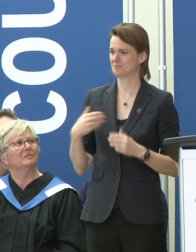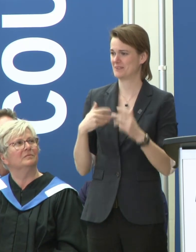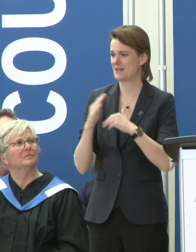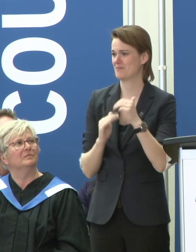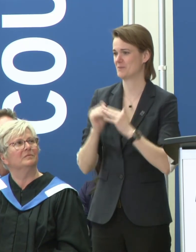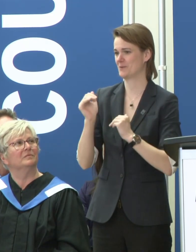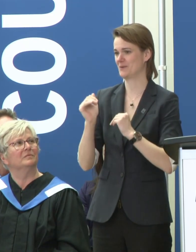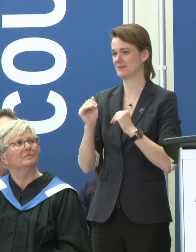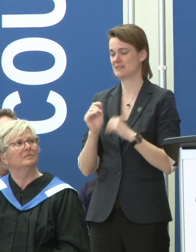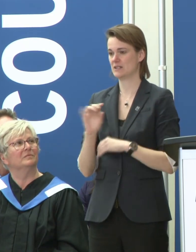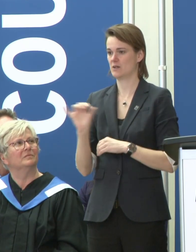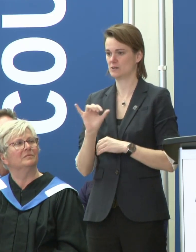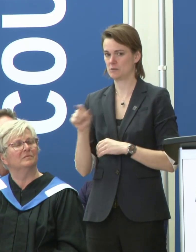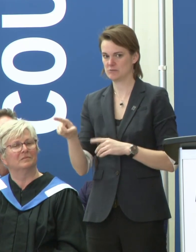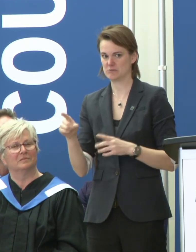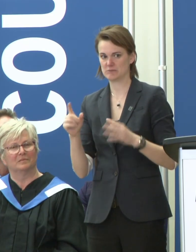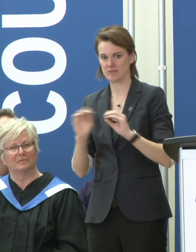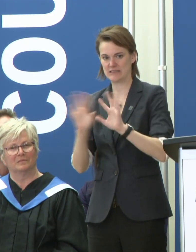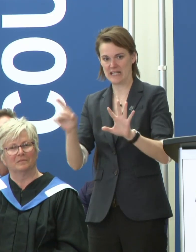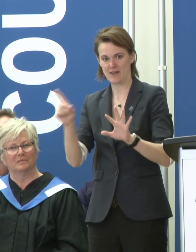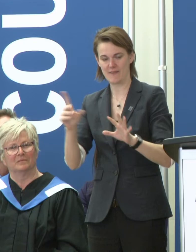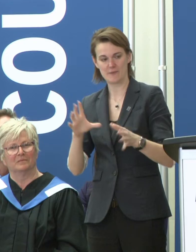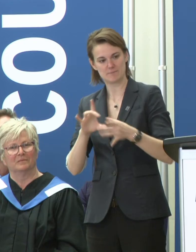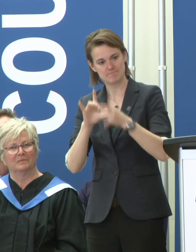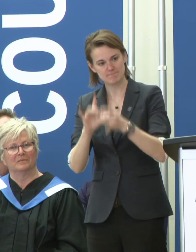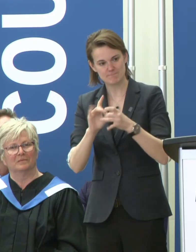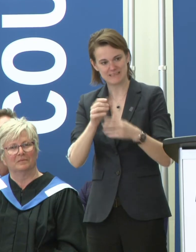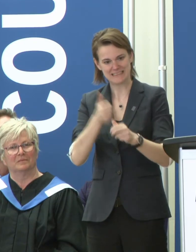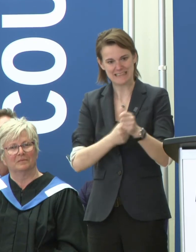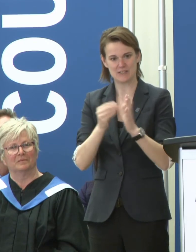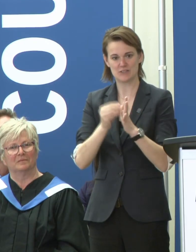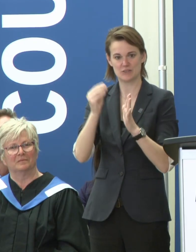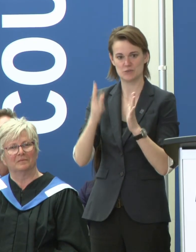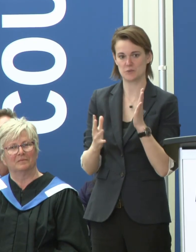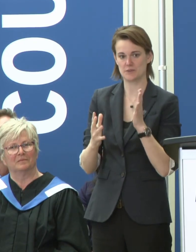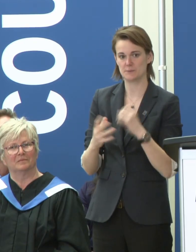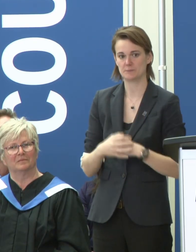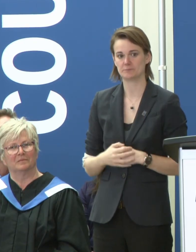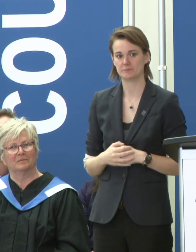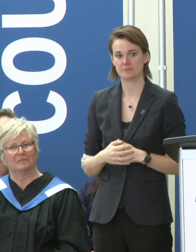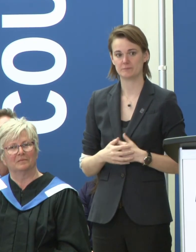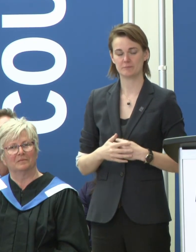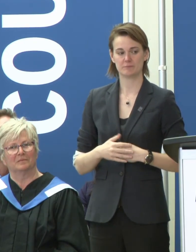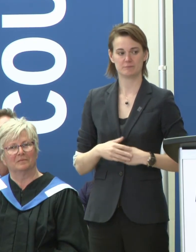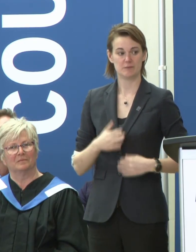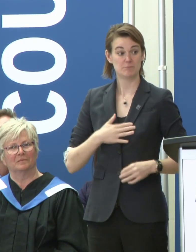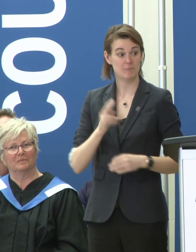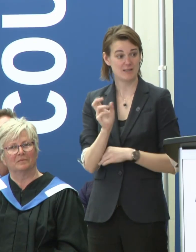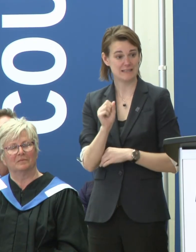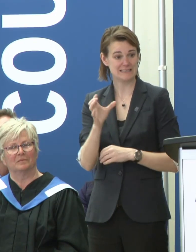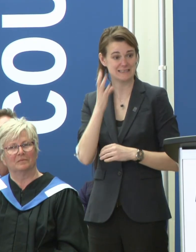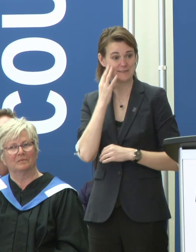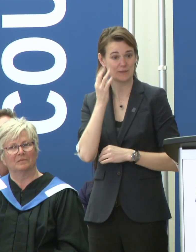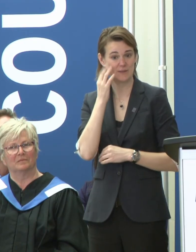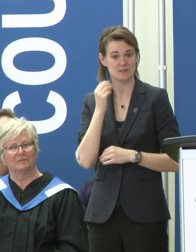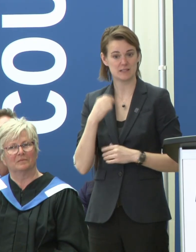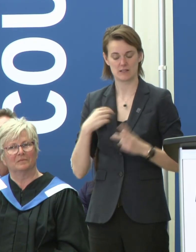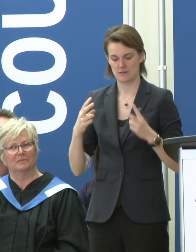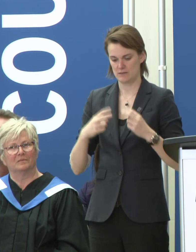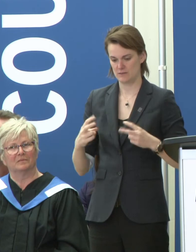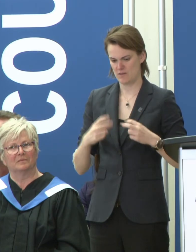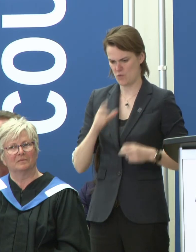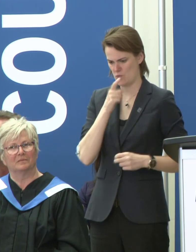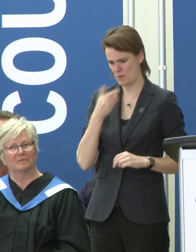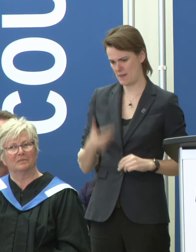that they were invested in the success of every student that walked the halls. My experience at NSCC has helped me discover who I am and what I want for